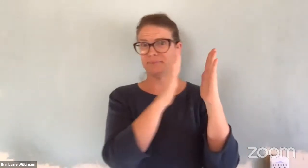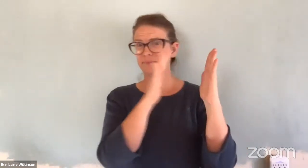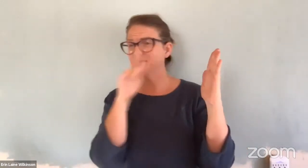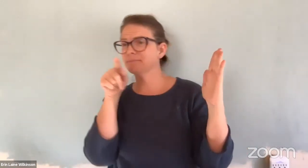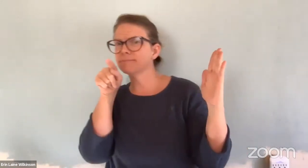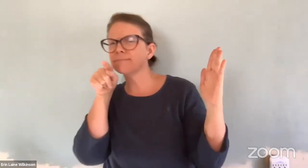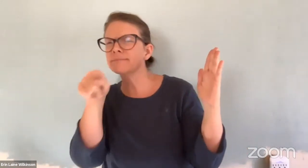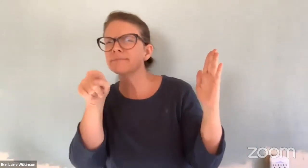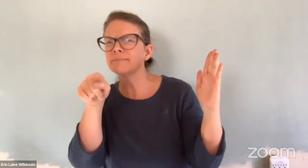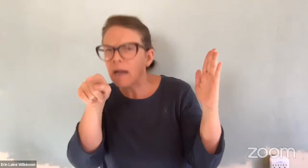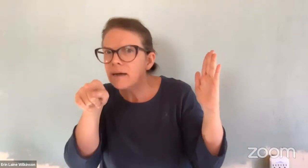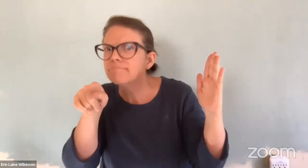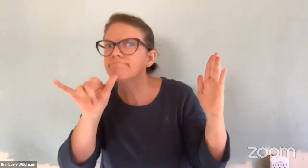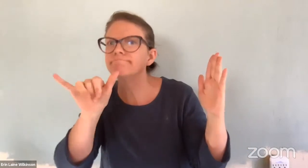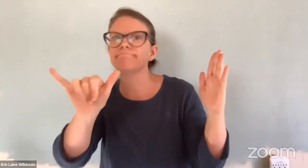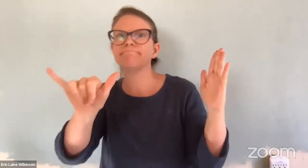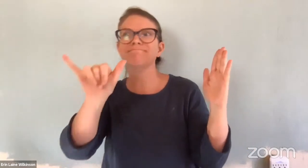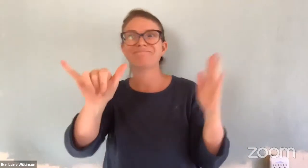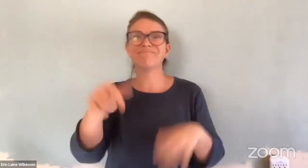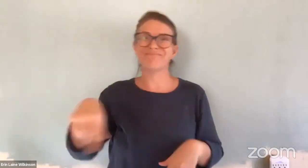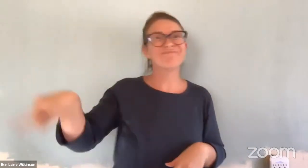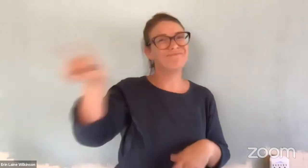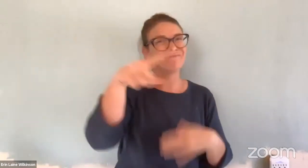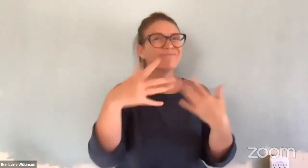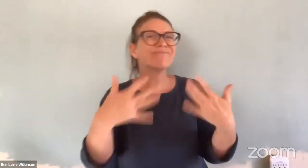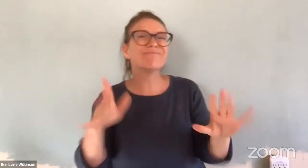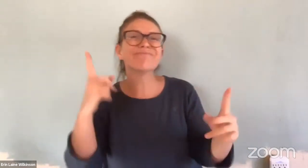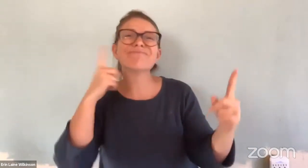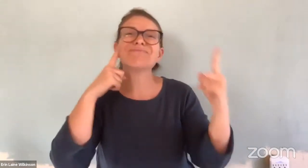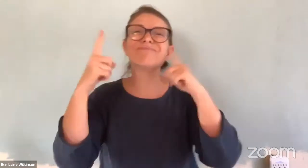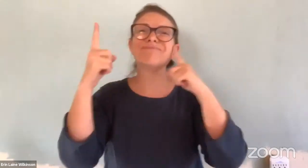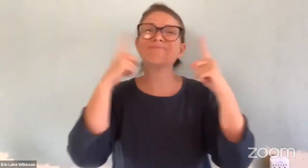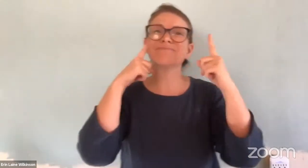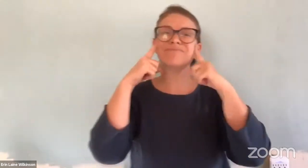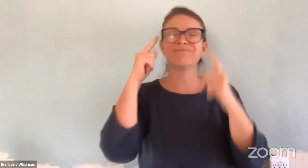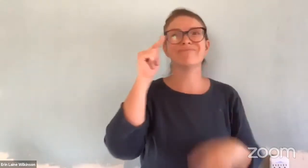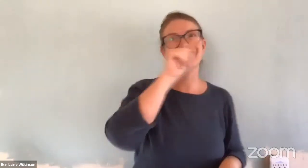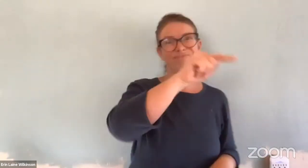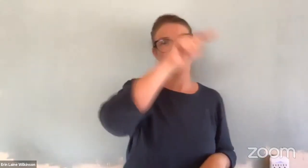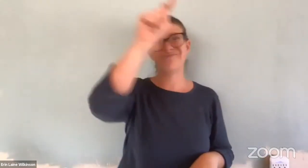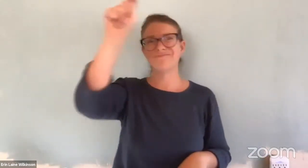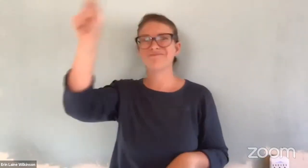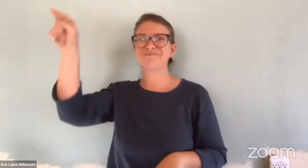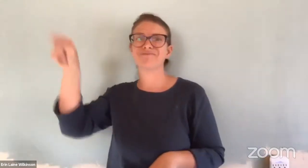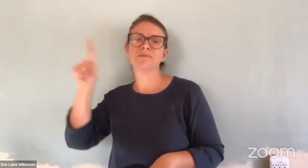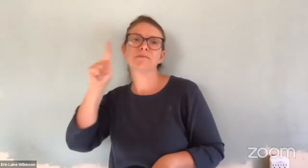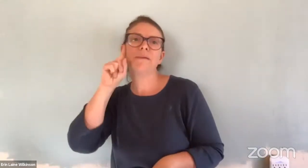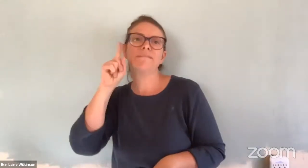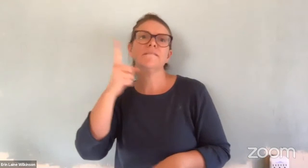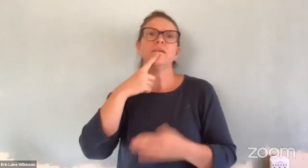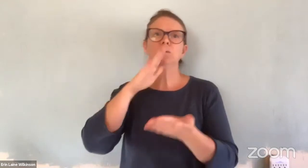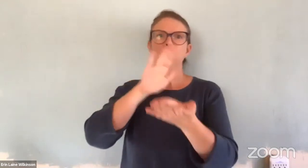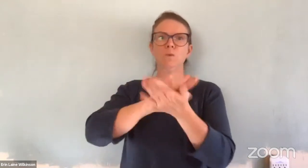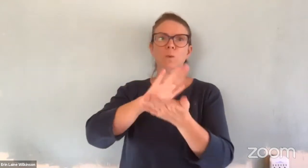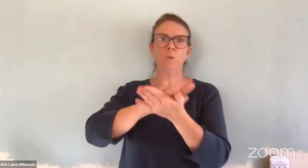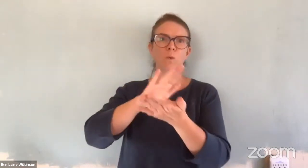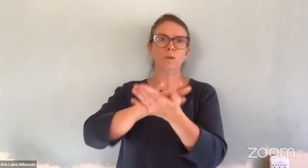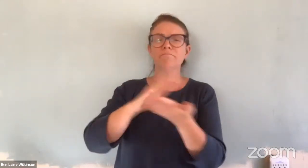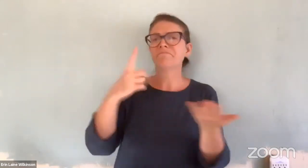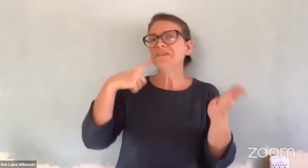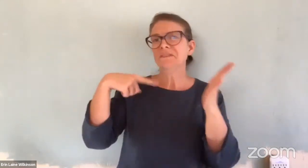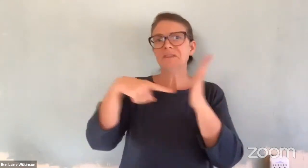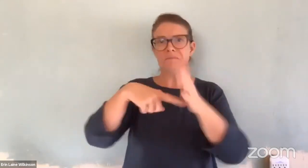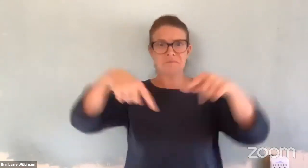ongoing situation for quite a long time. But then, of course, it didn't stay that way. Some of you, probably many of you, have